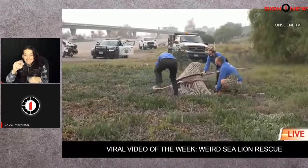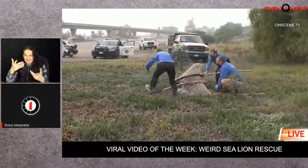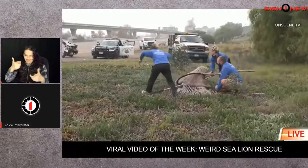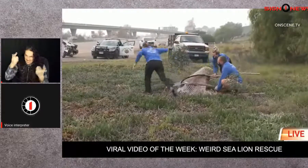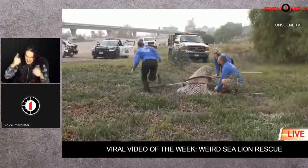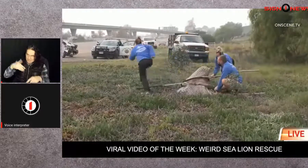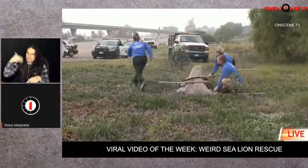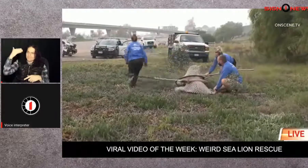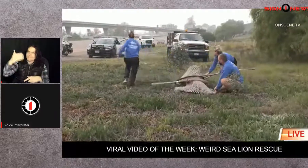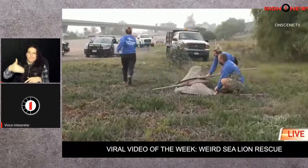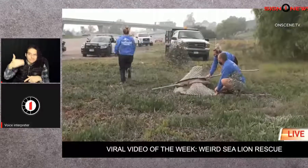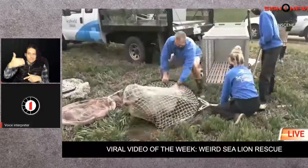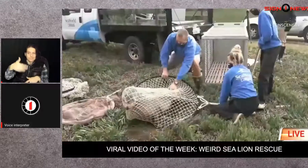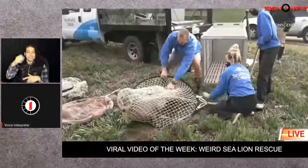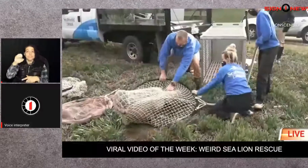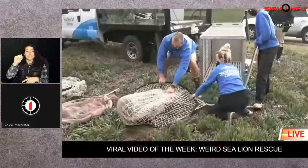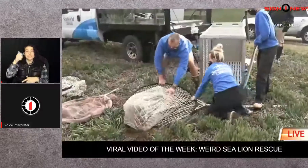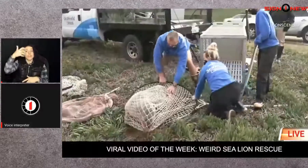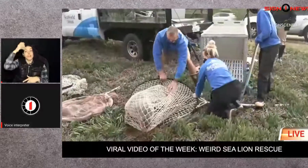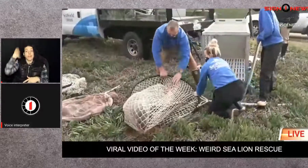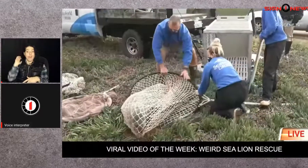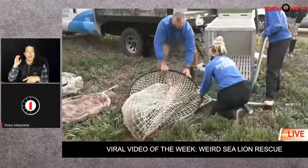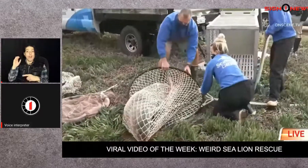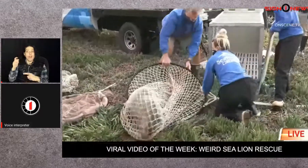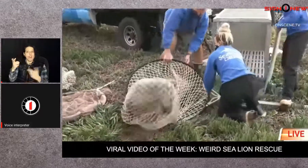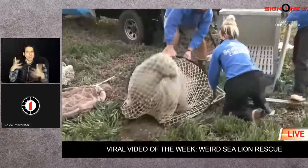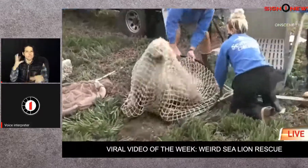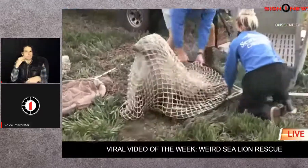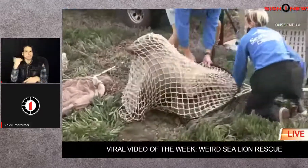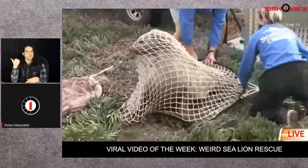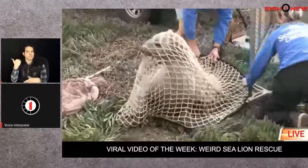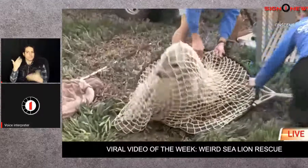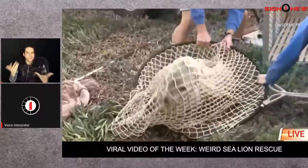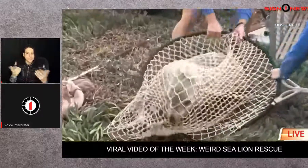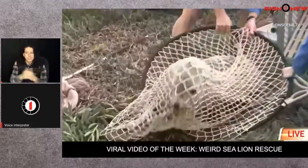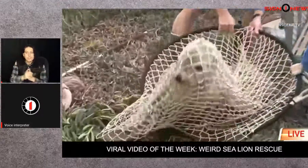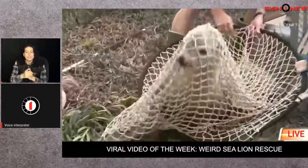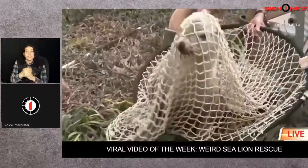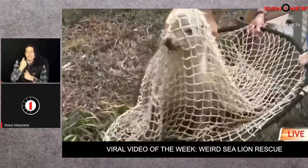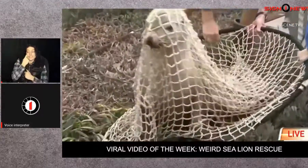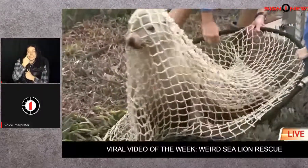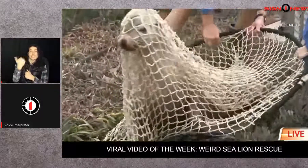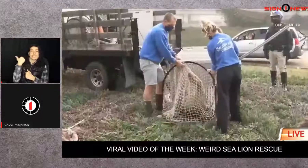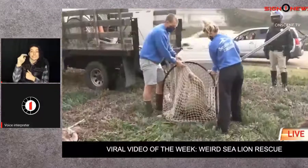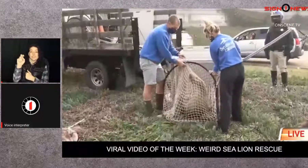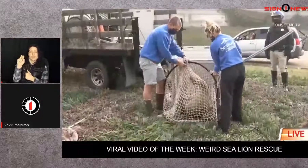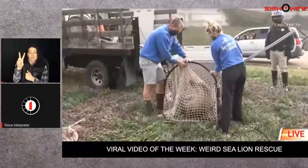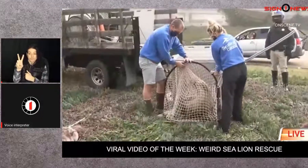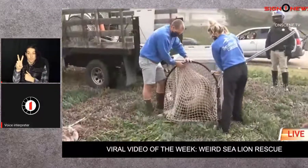the catch. This isn't the first time this particular sea lion has done this.